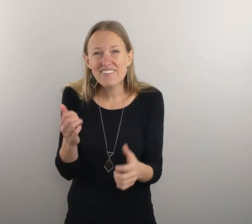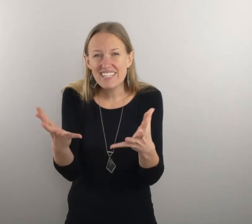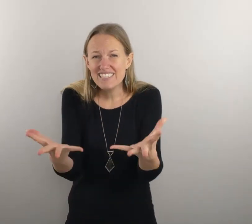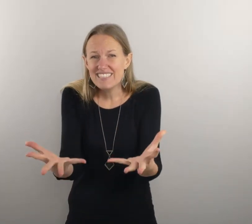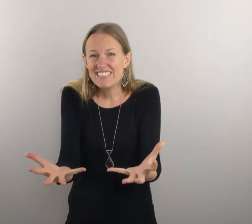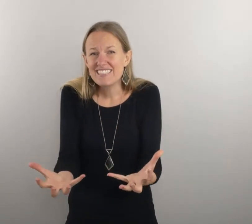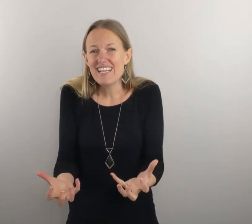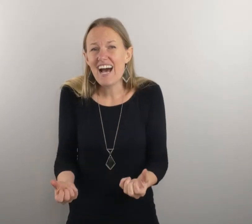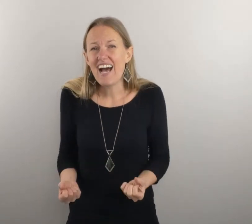every